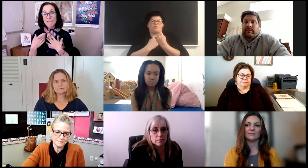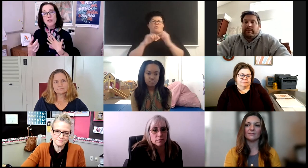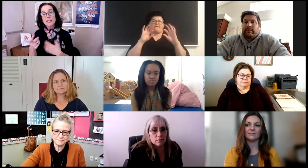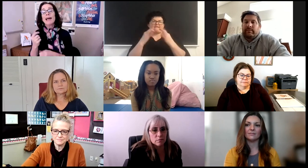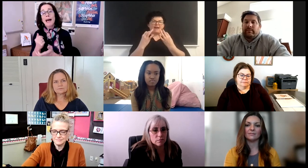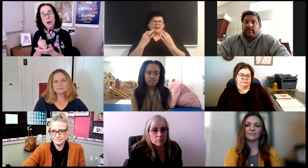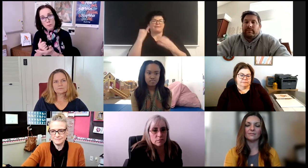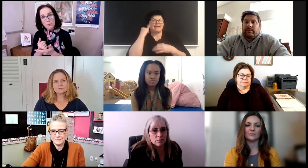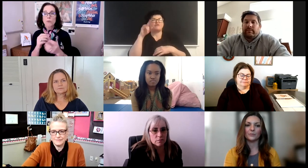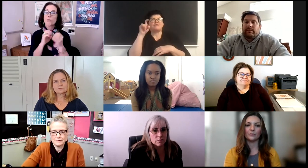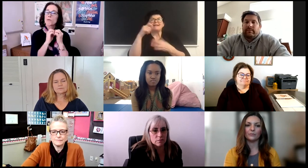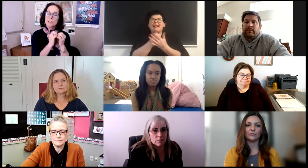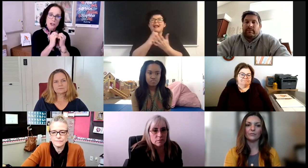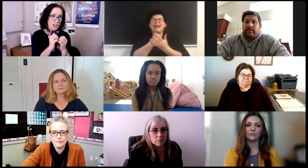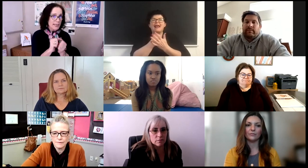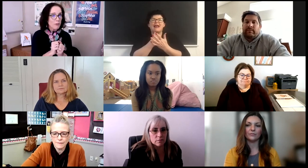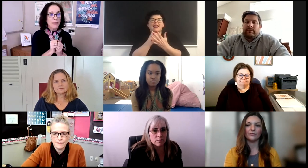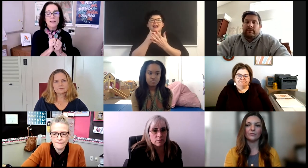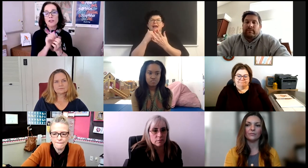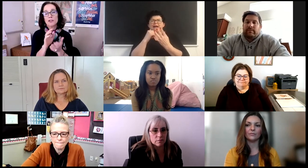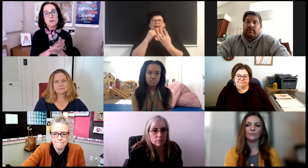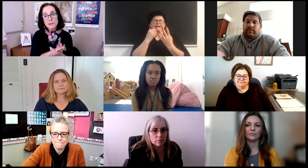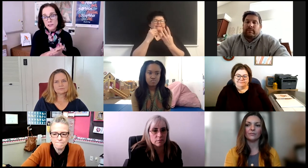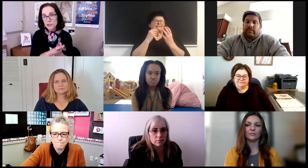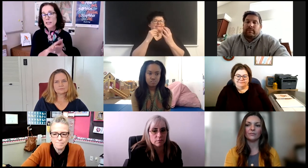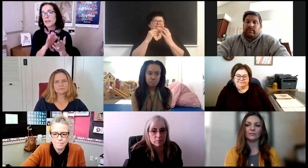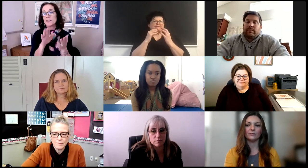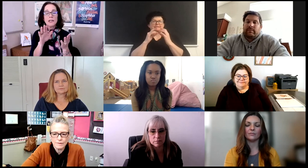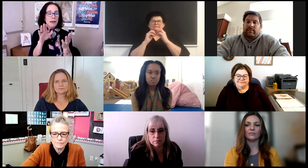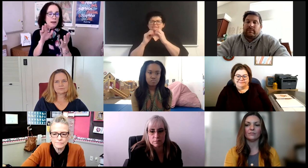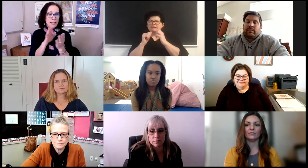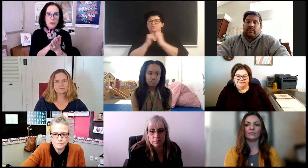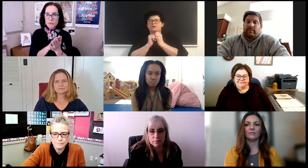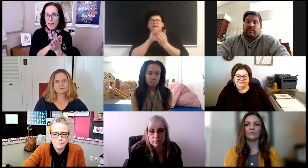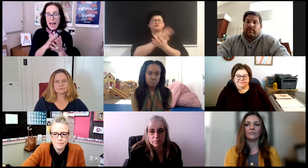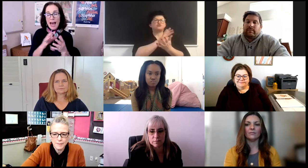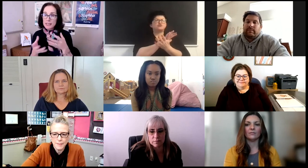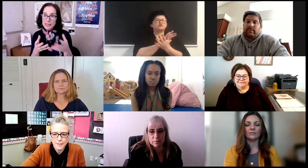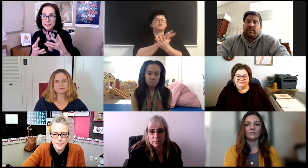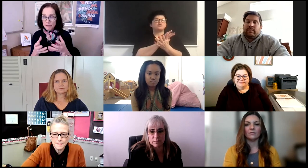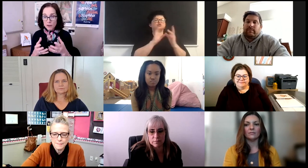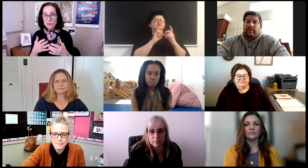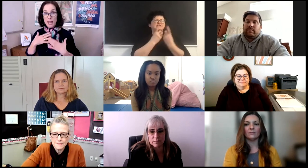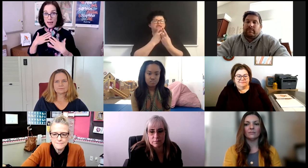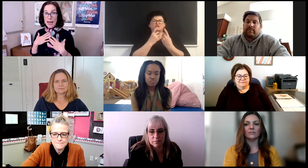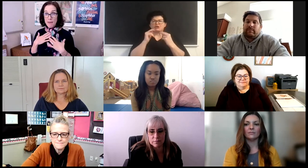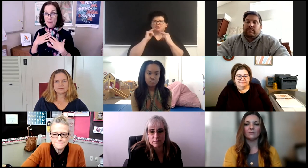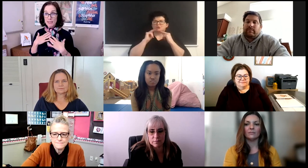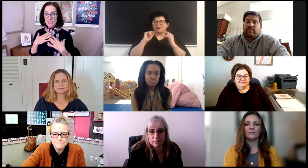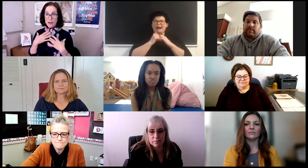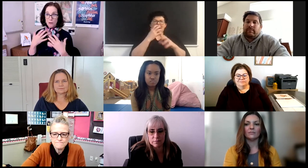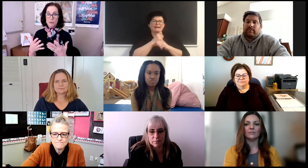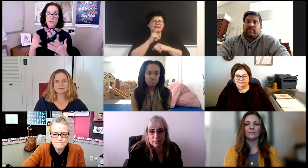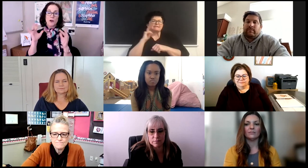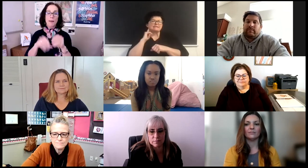If you need help negotiating with your school district, how to get a deaf coach, I'm happy